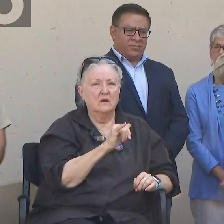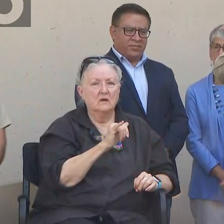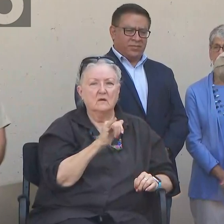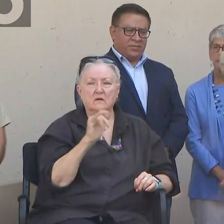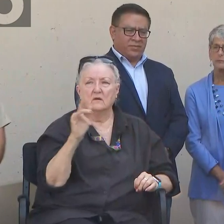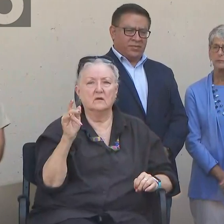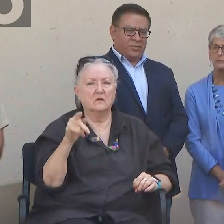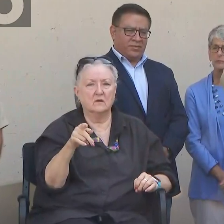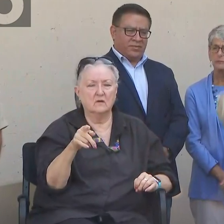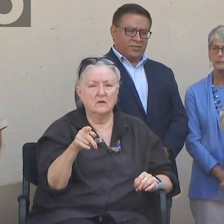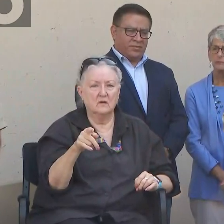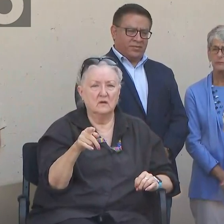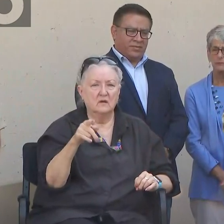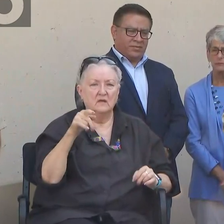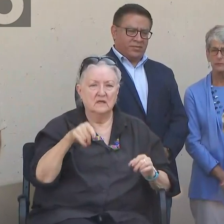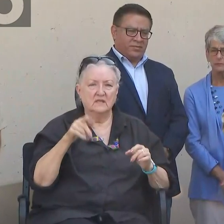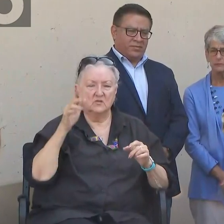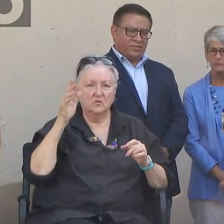Okay, one at a time, please.